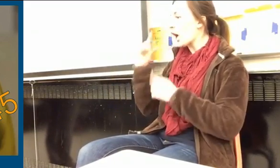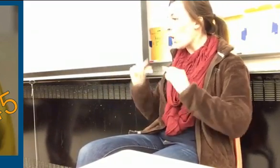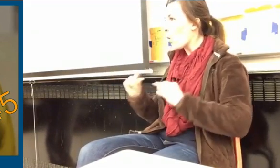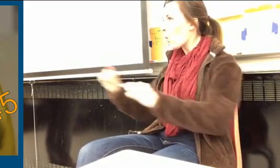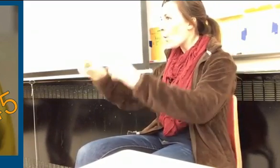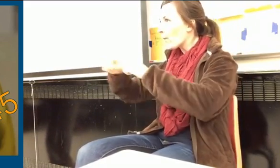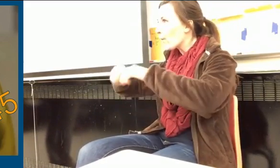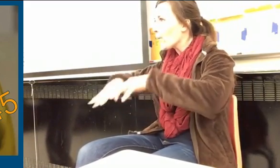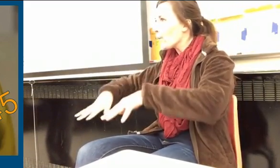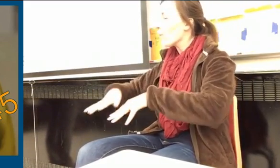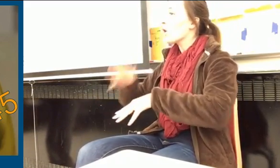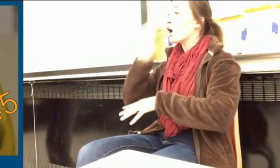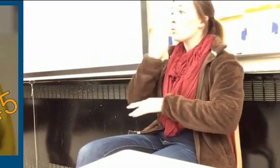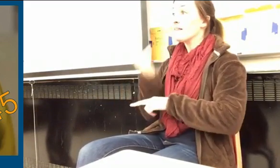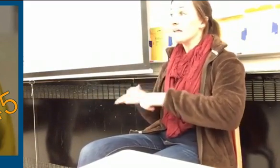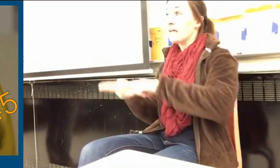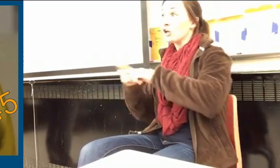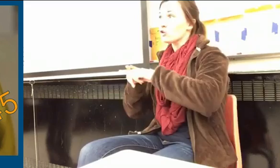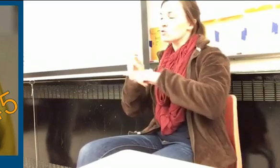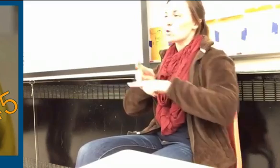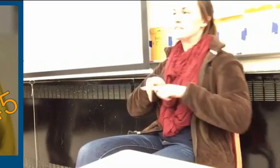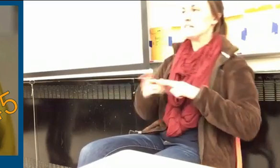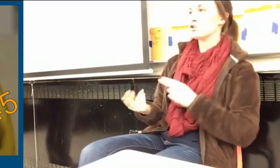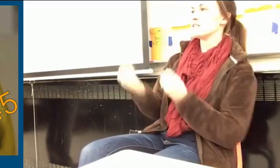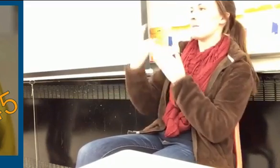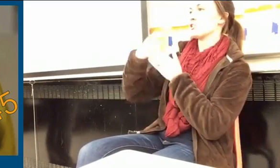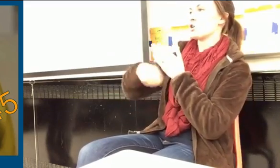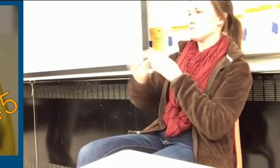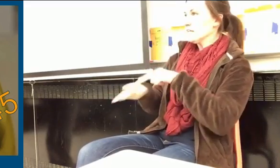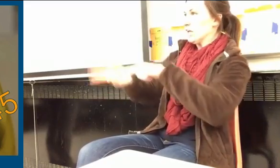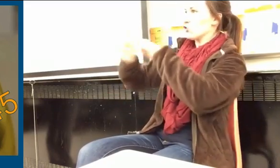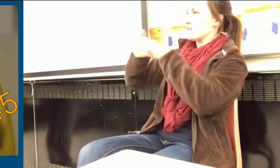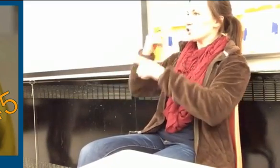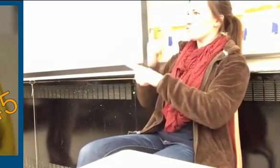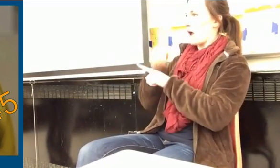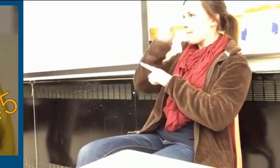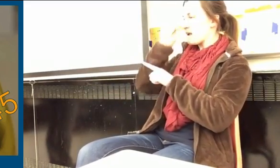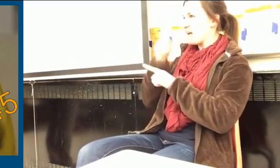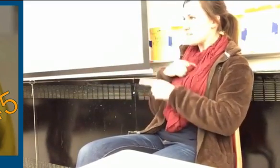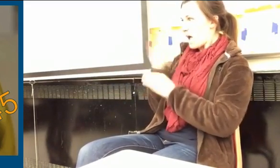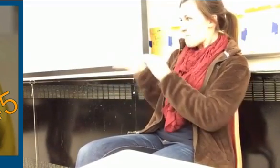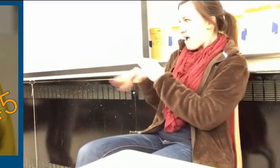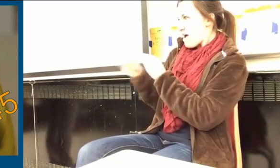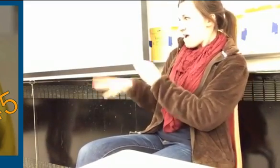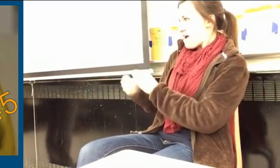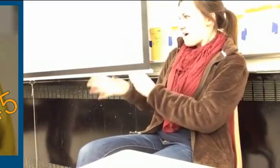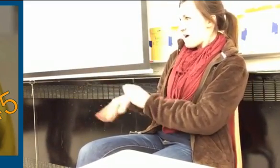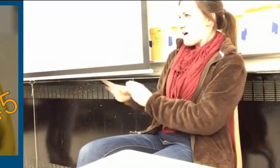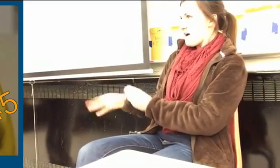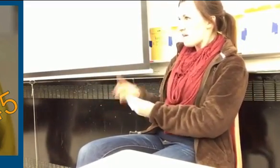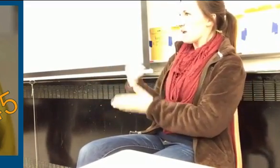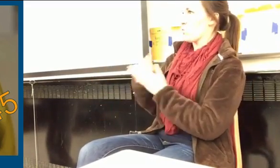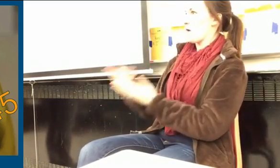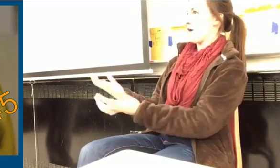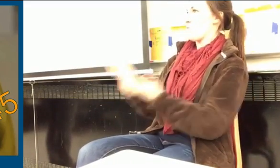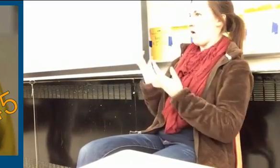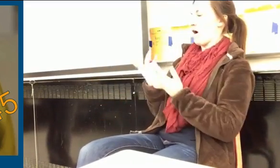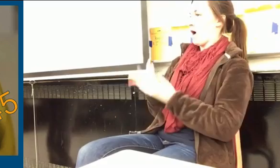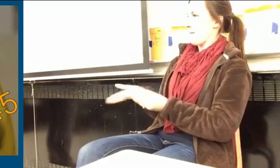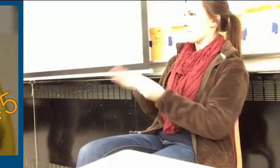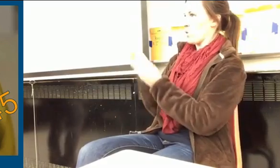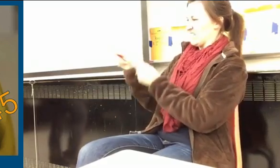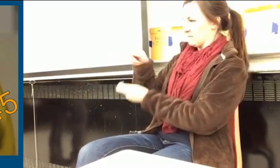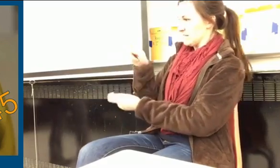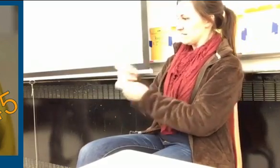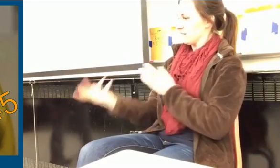to increase or decrease my cost when I do that? It increases it, right? Because it is